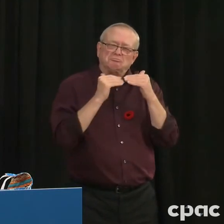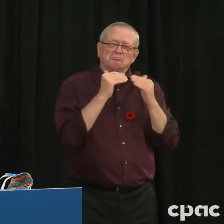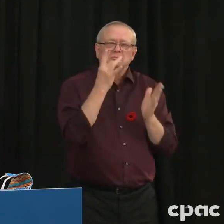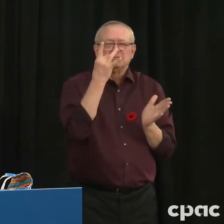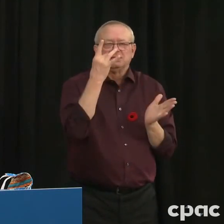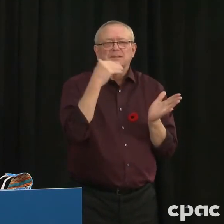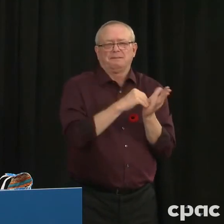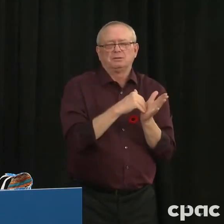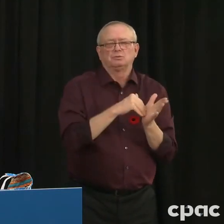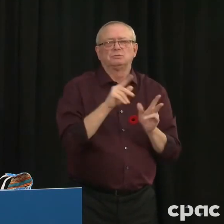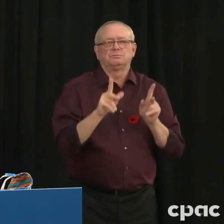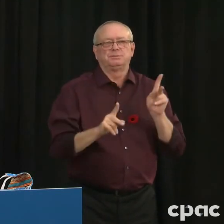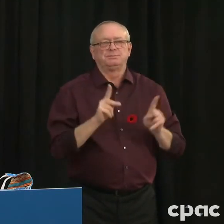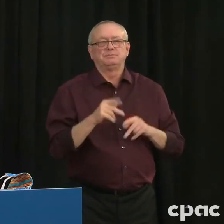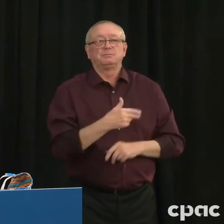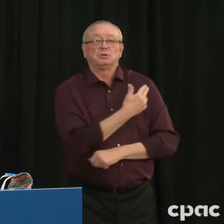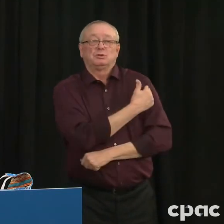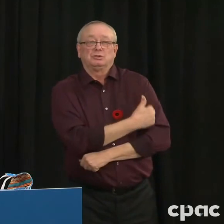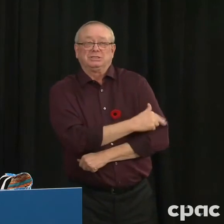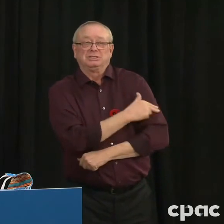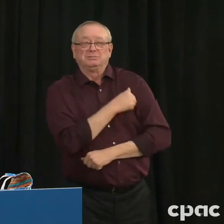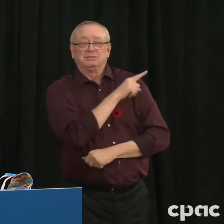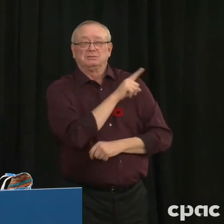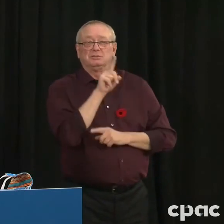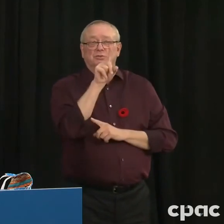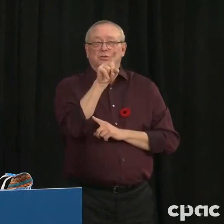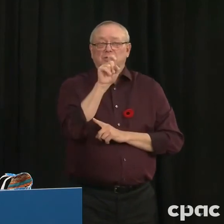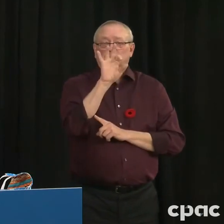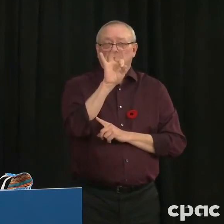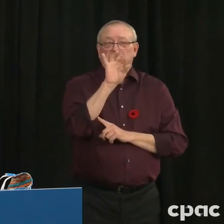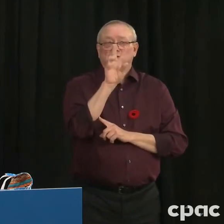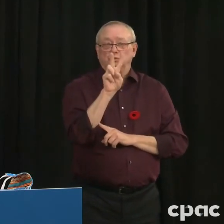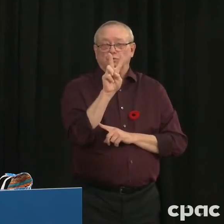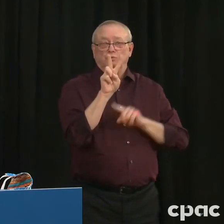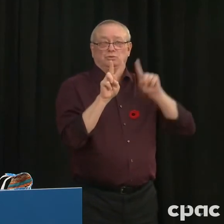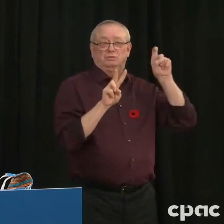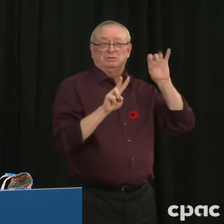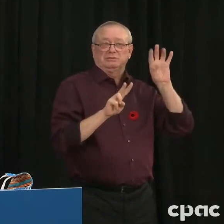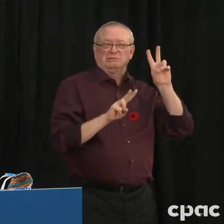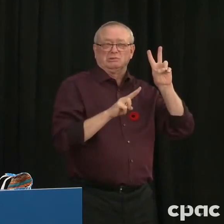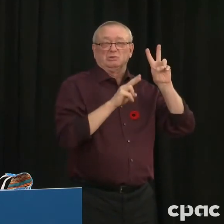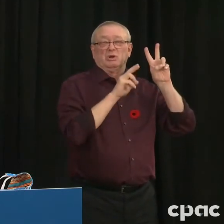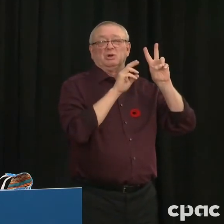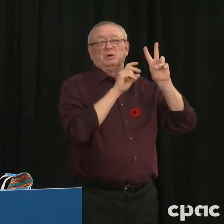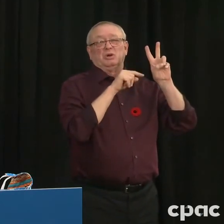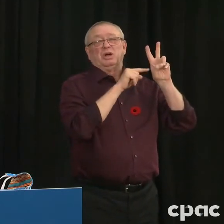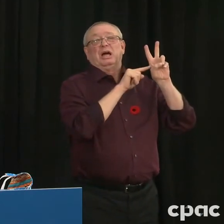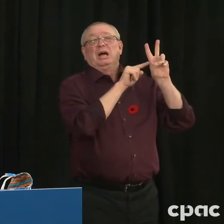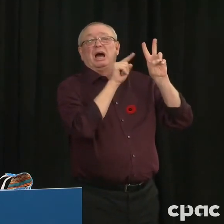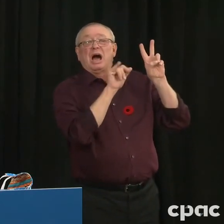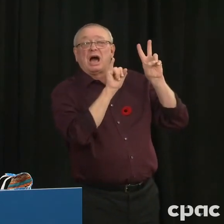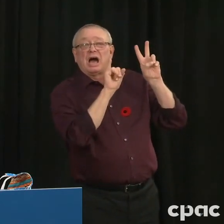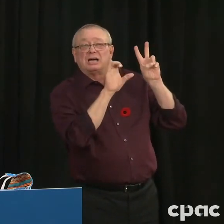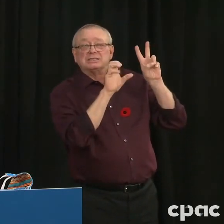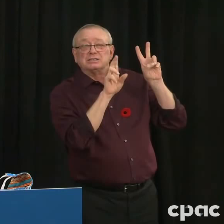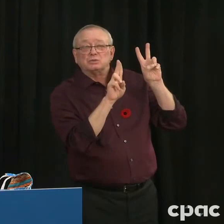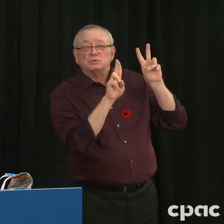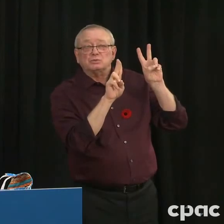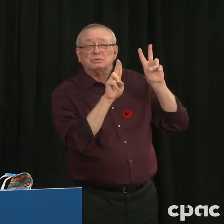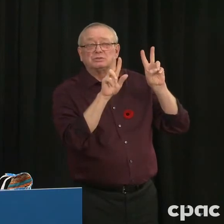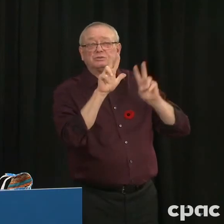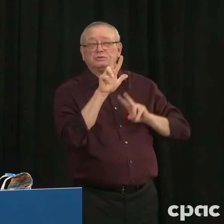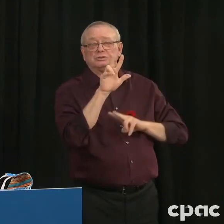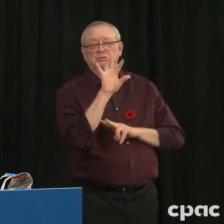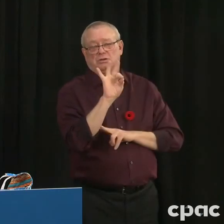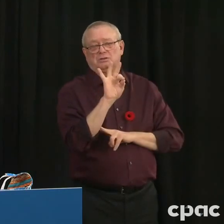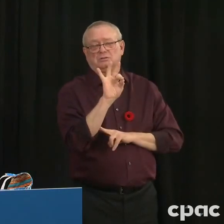in hospital with COVID-19, including 39 in intensive care. As I've said, it is vital that we